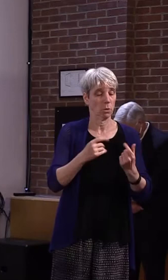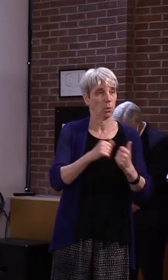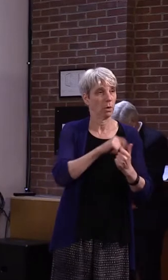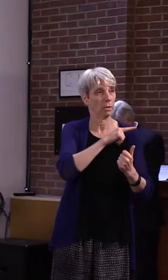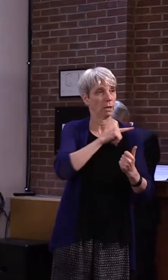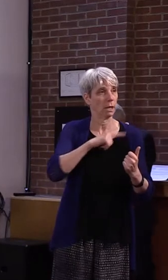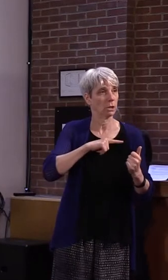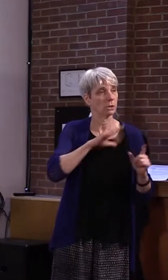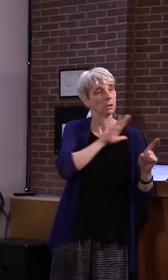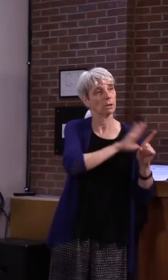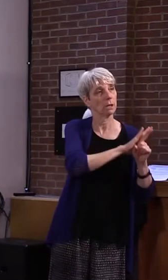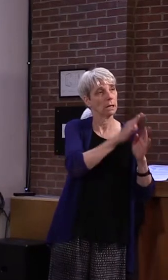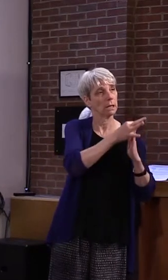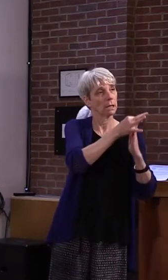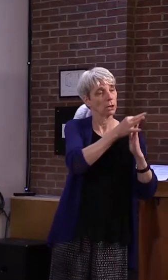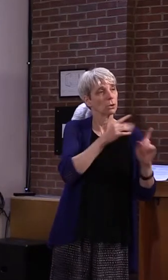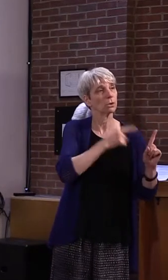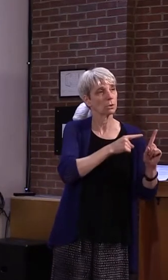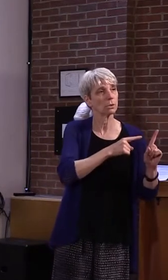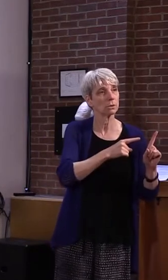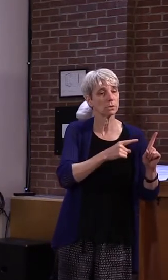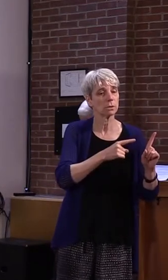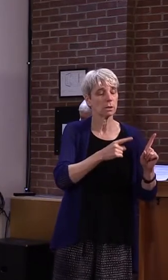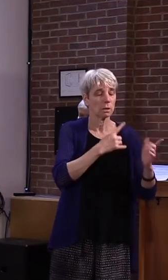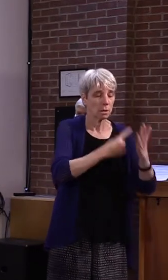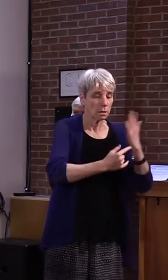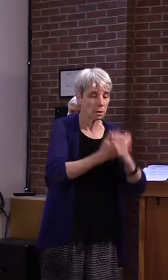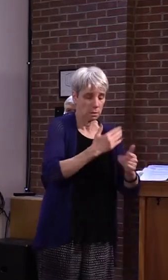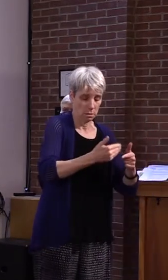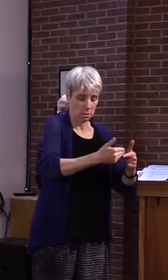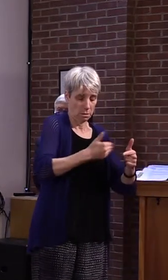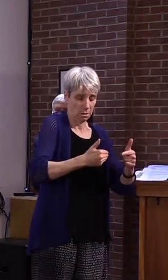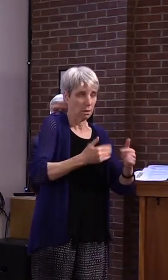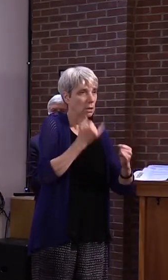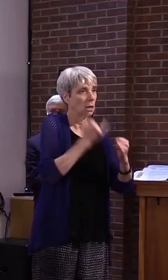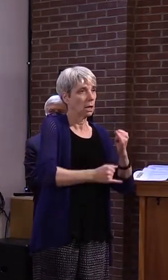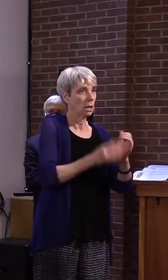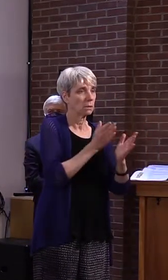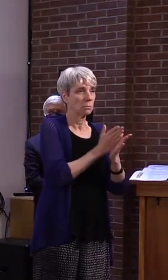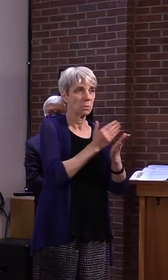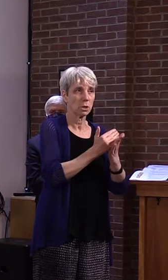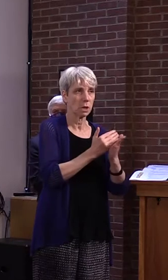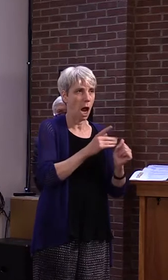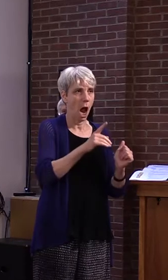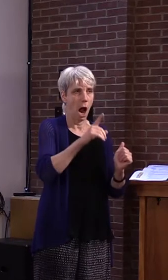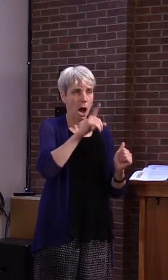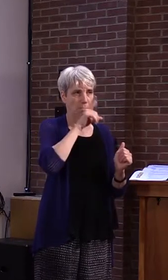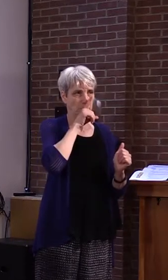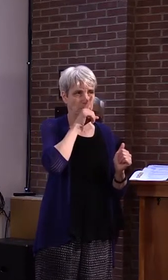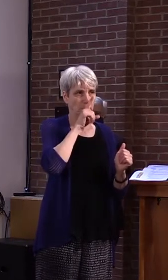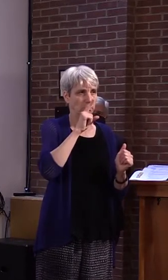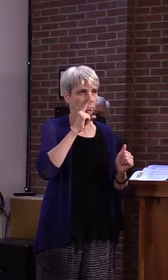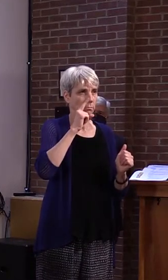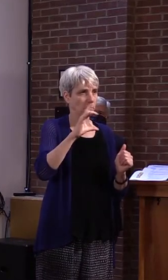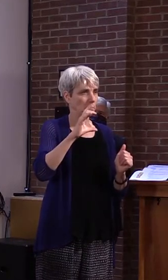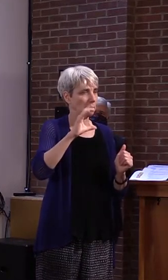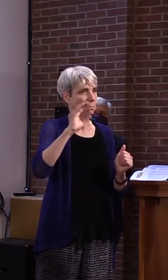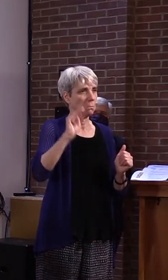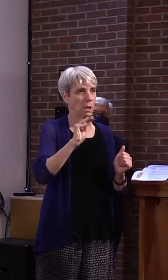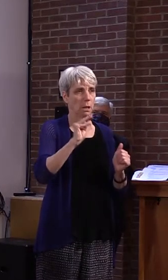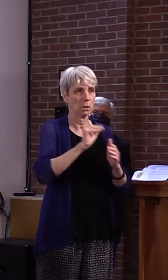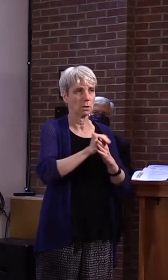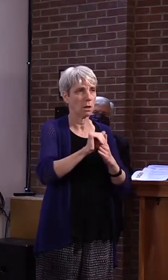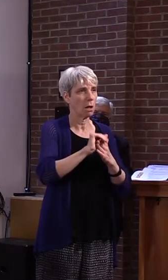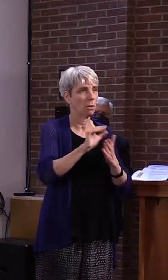leadership with the last budget, I'd never heard a mention of $100 million set